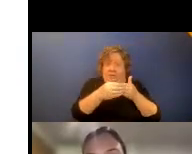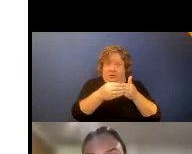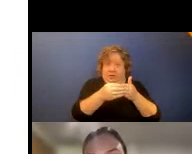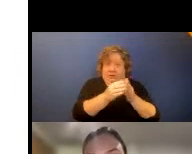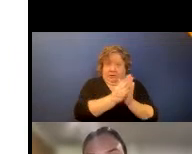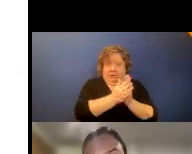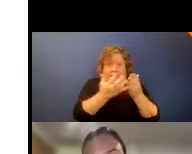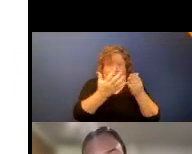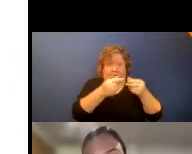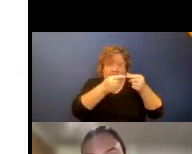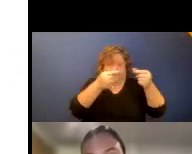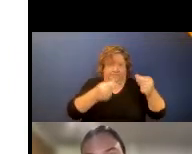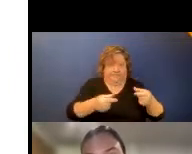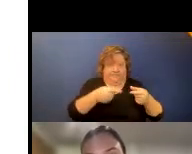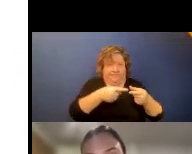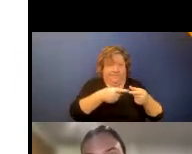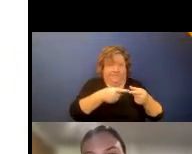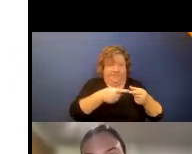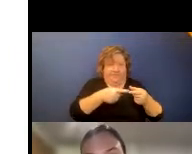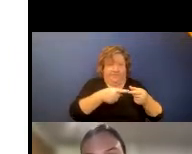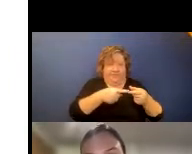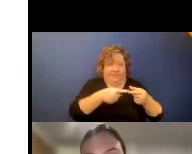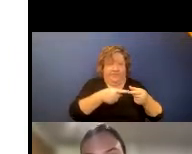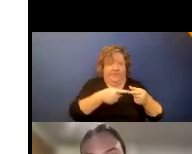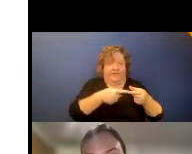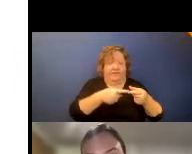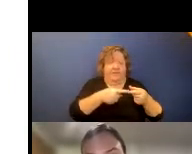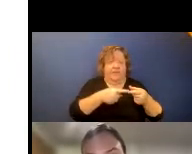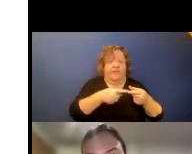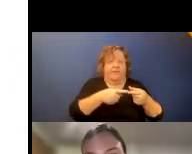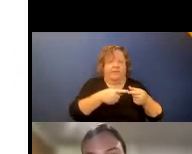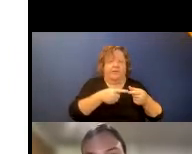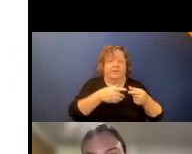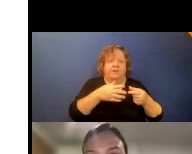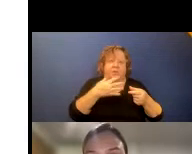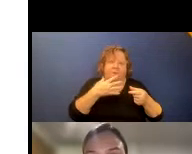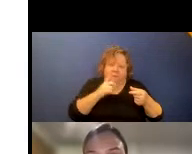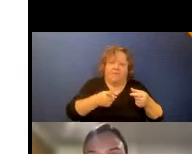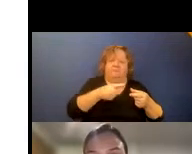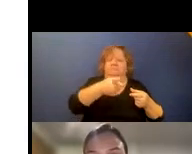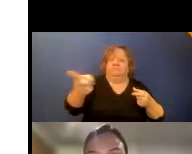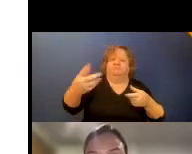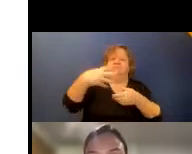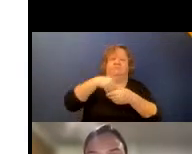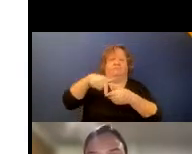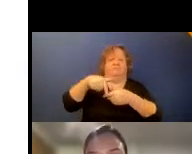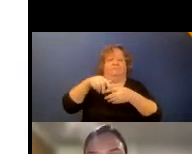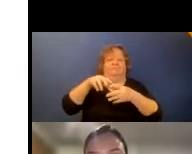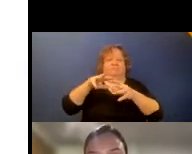So we are really intent on having as collaborative of a process as possible.